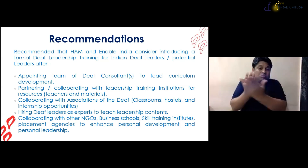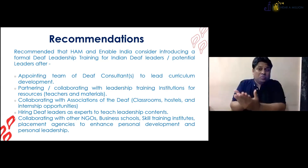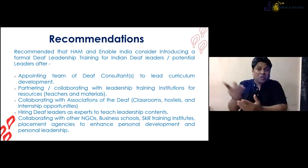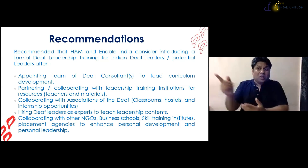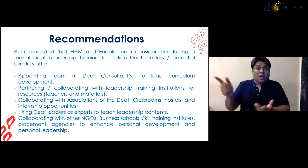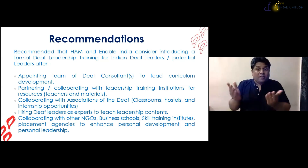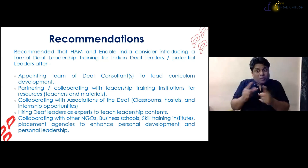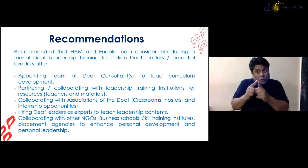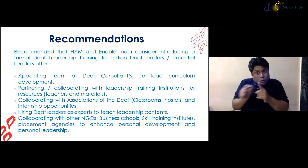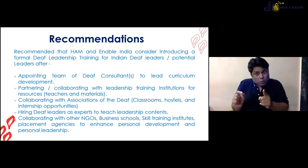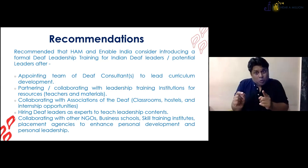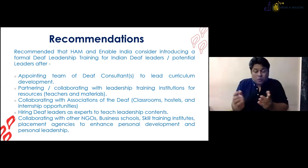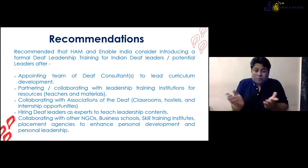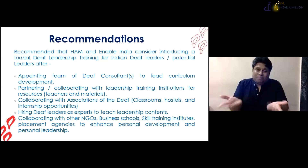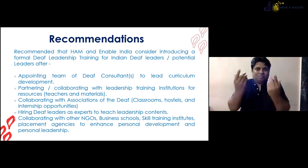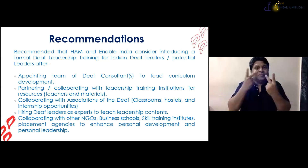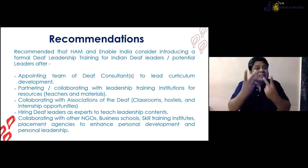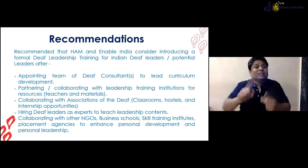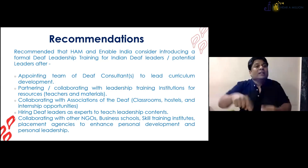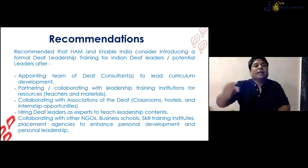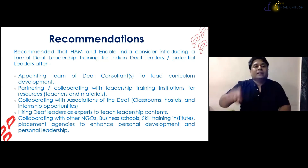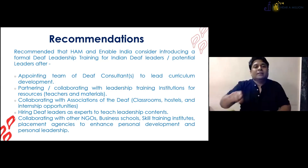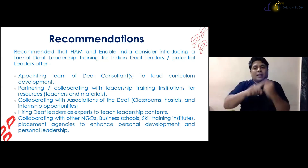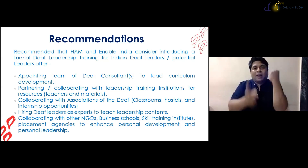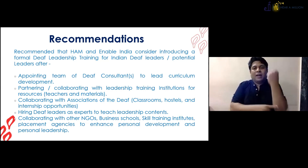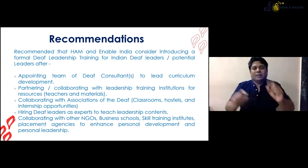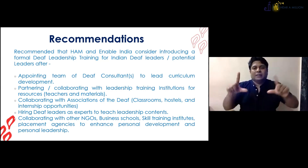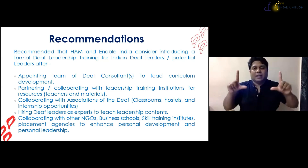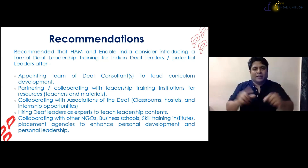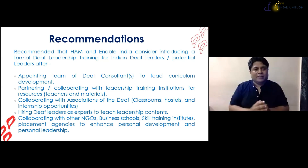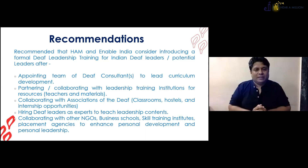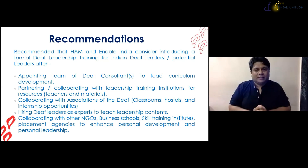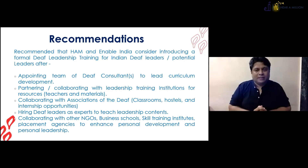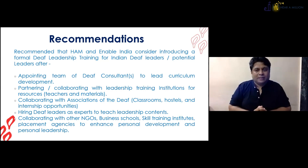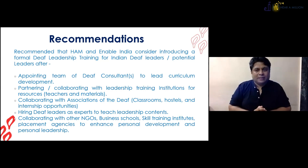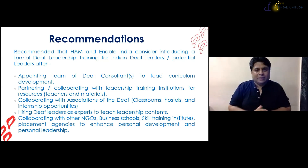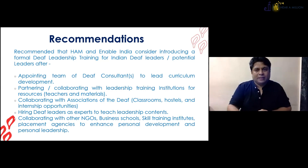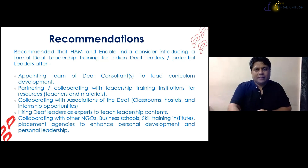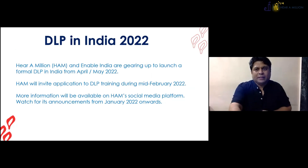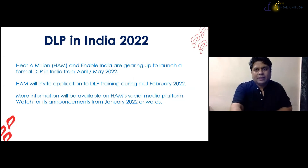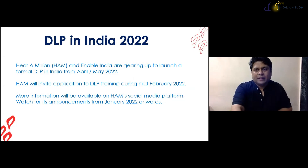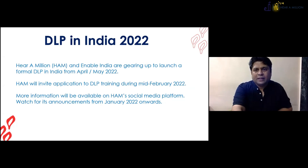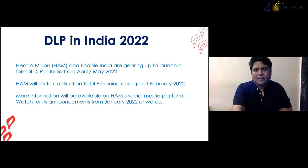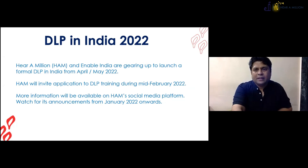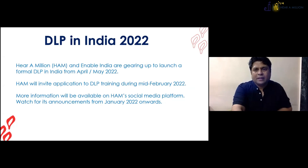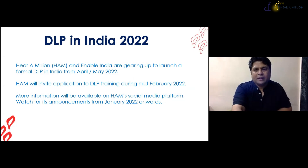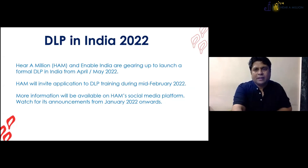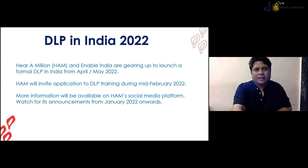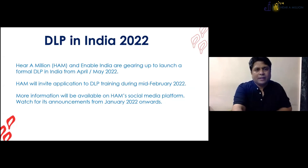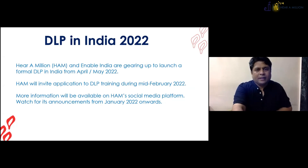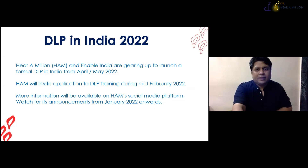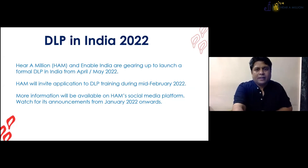if we have a vision, right? So if we will do this, that could be a better thing. Can we have a last slide, please?